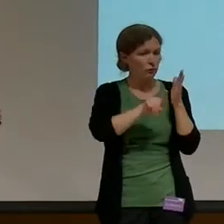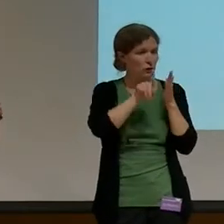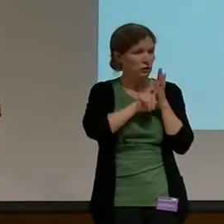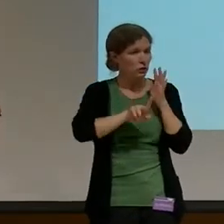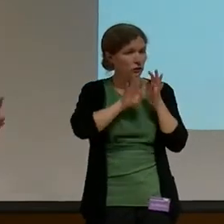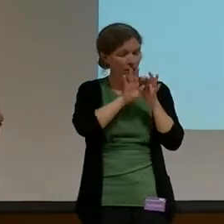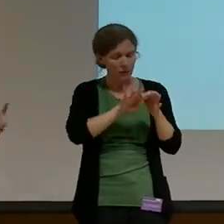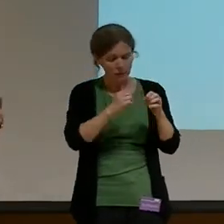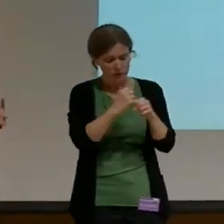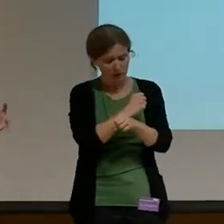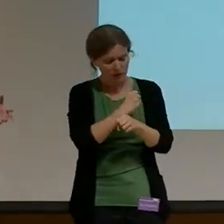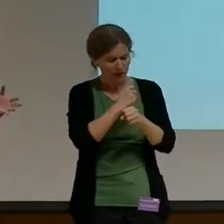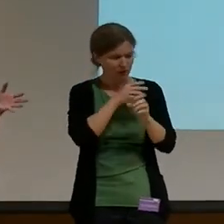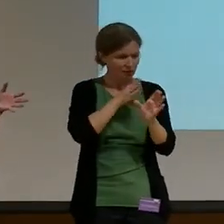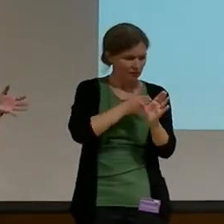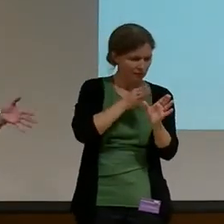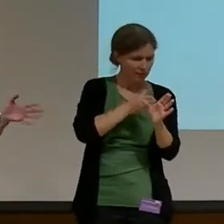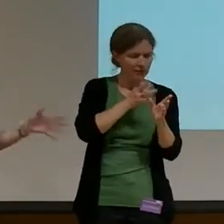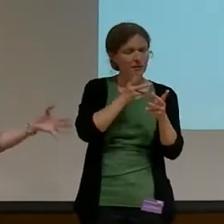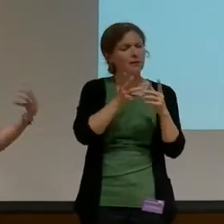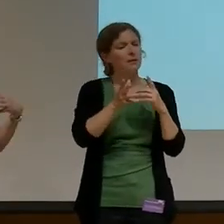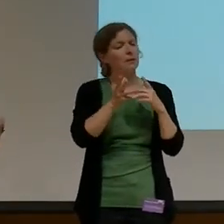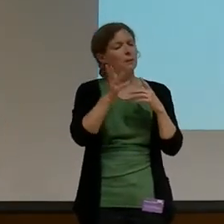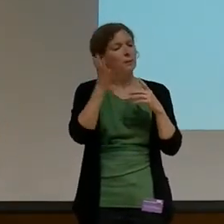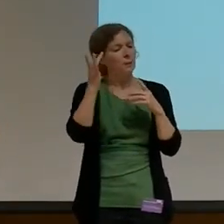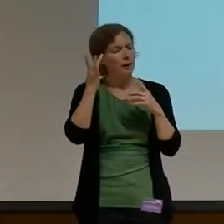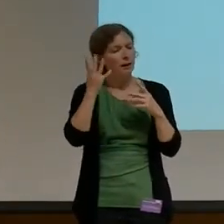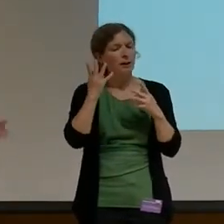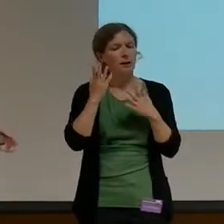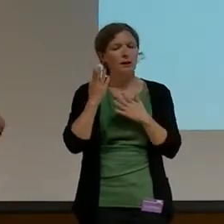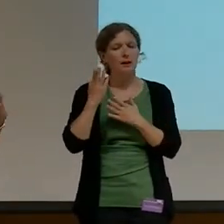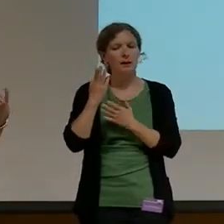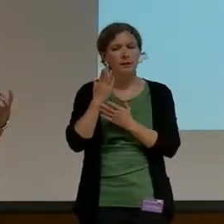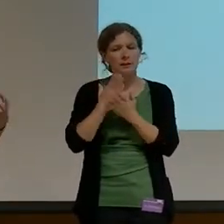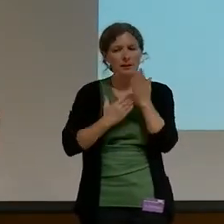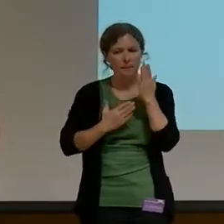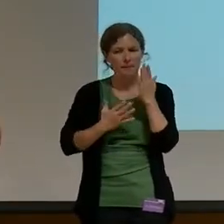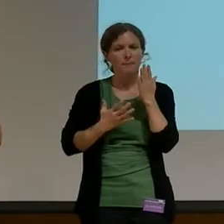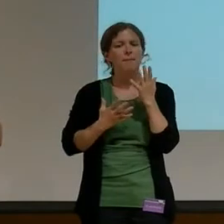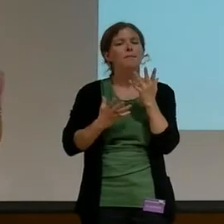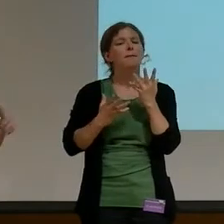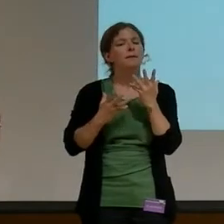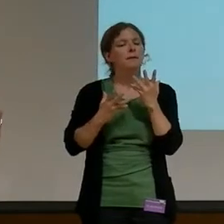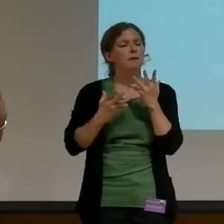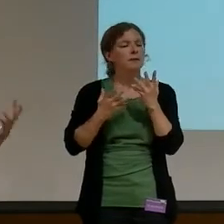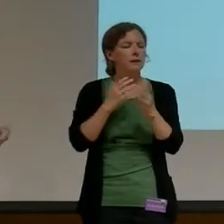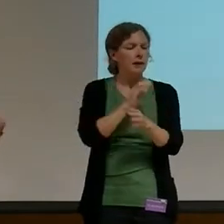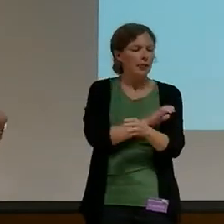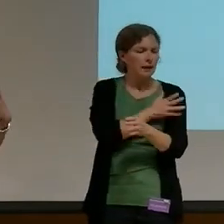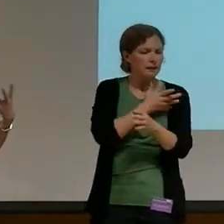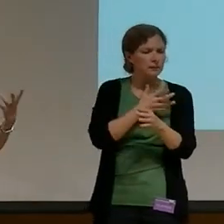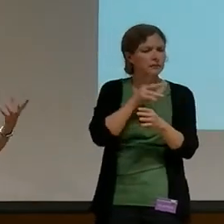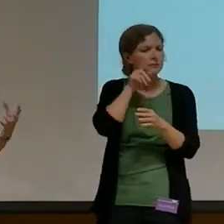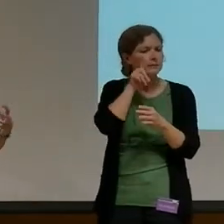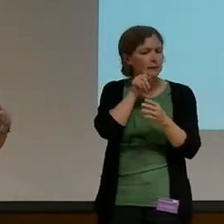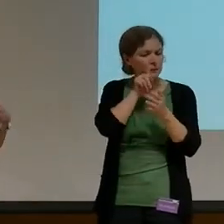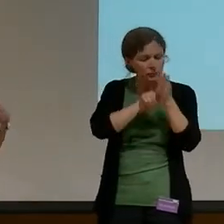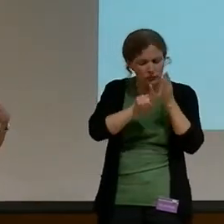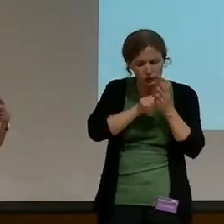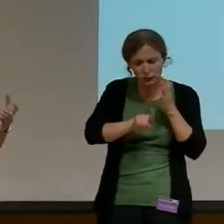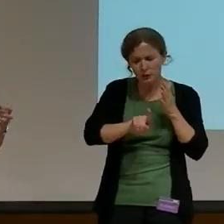do really comes from some of the criticisms that have come up when clinicians and sex researchers